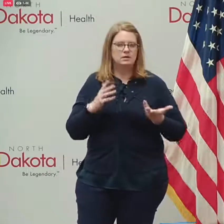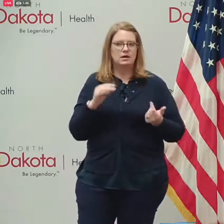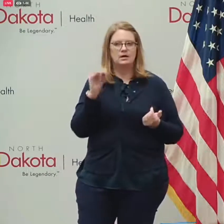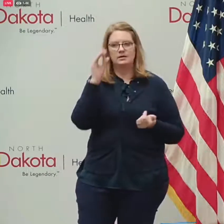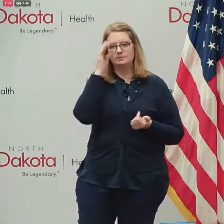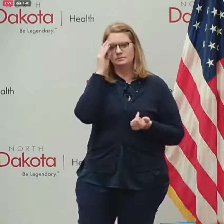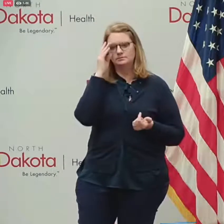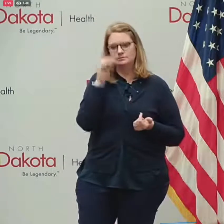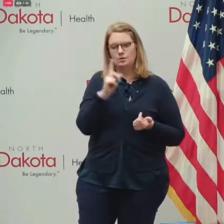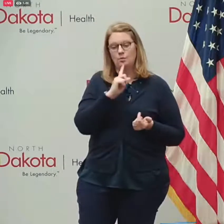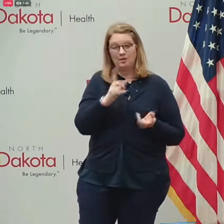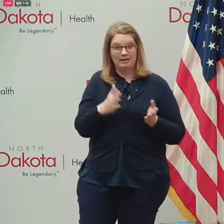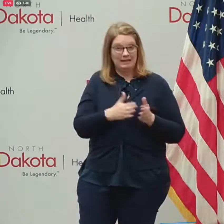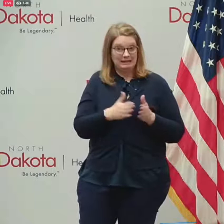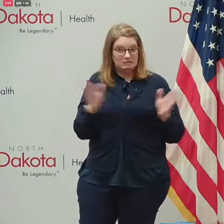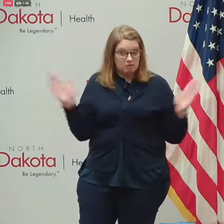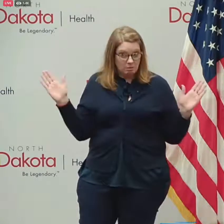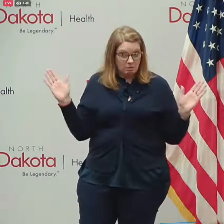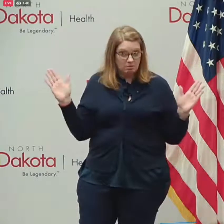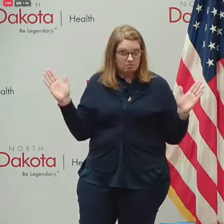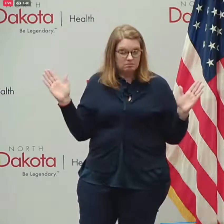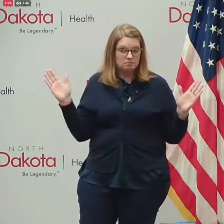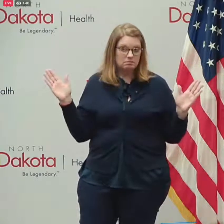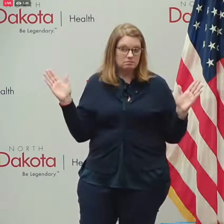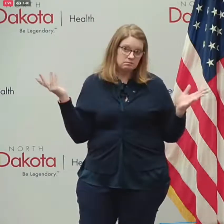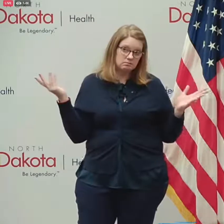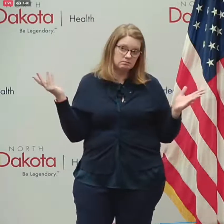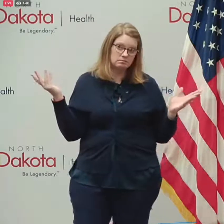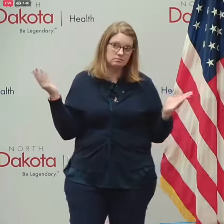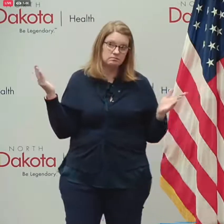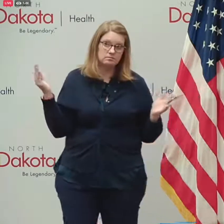think in general, you know,